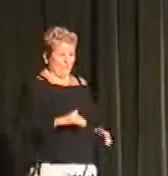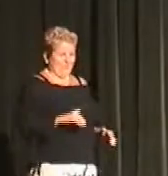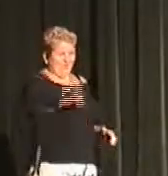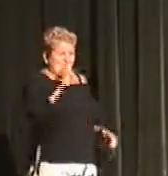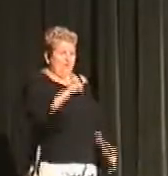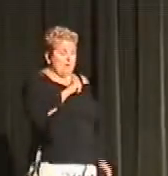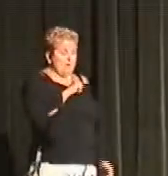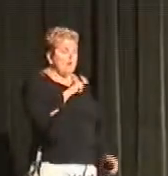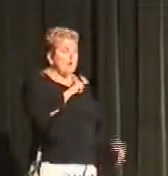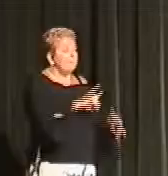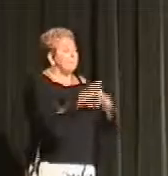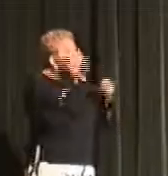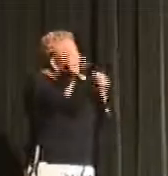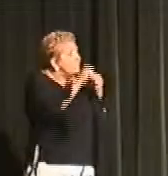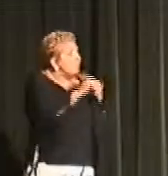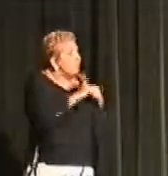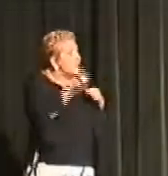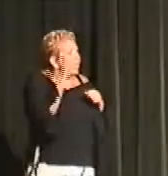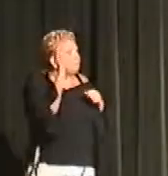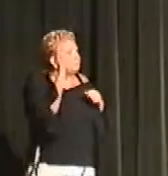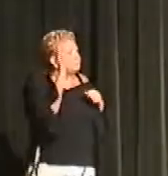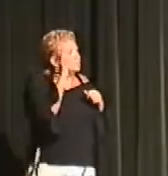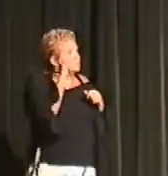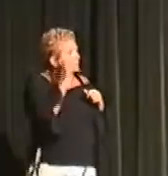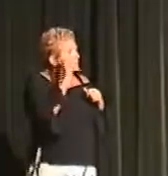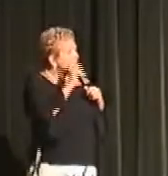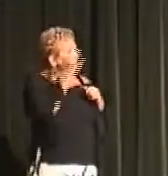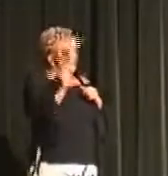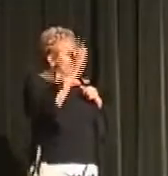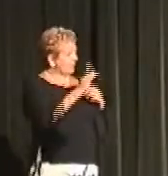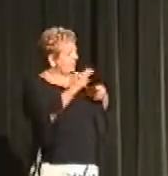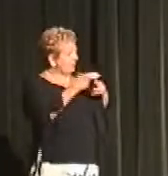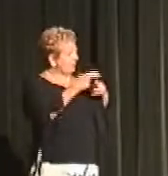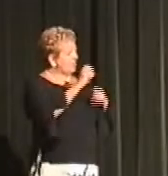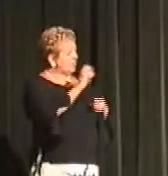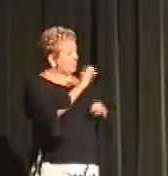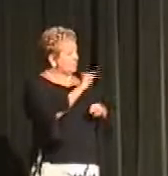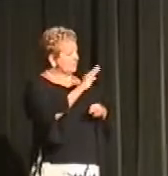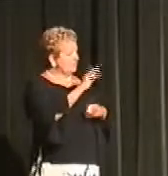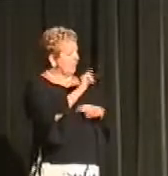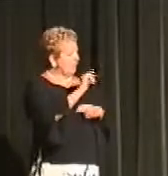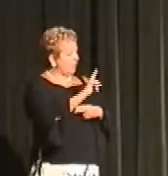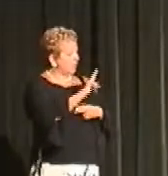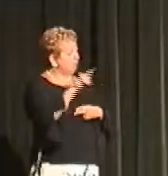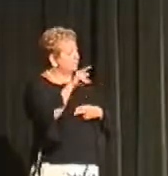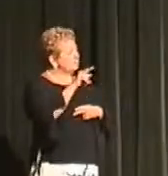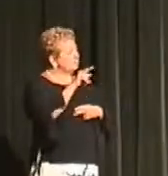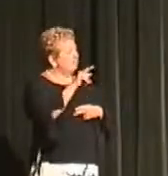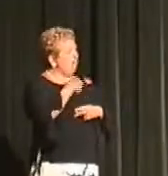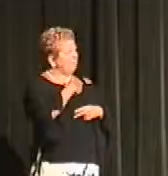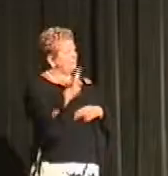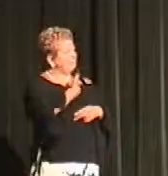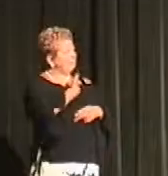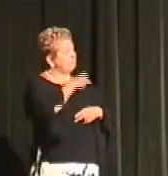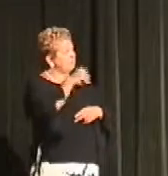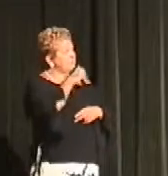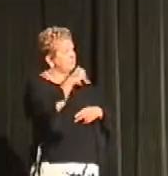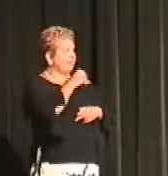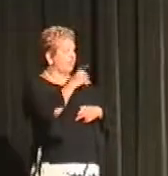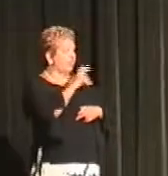I remember hearing Sybil at that meeting, you know, when I was about 30 days sober, and I remember her saying, you know, she